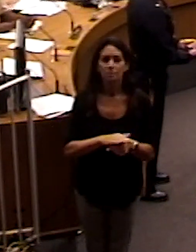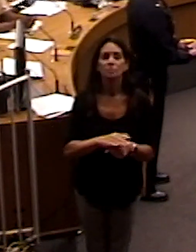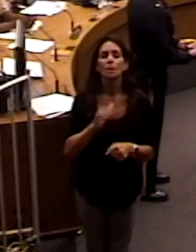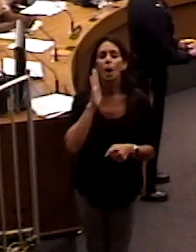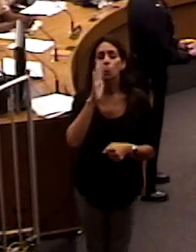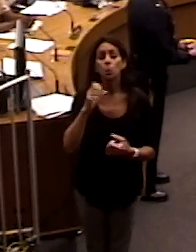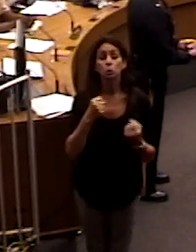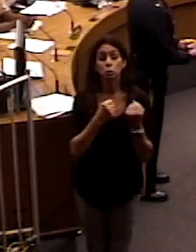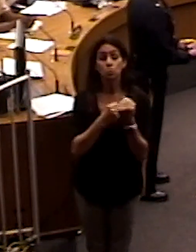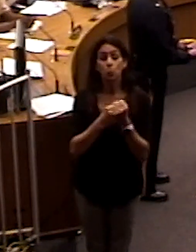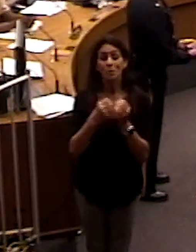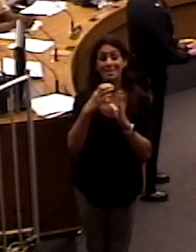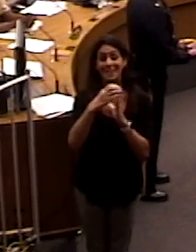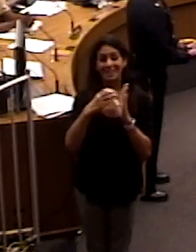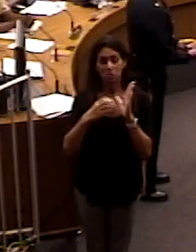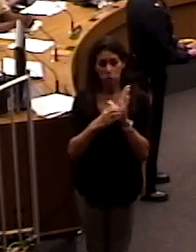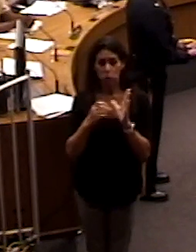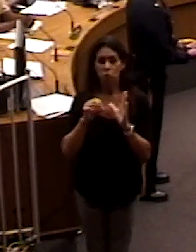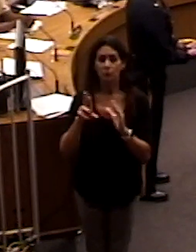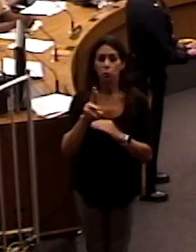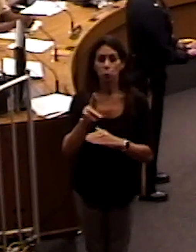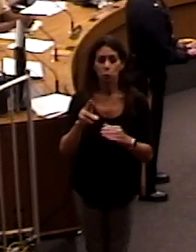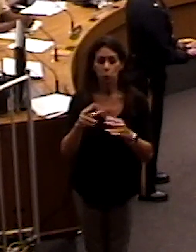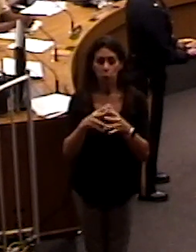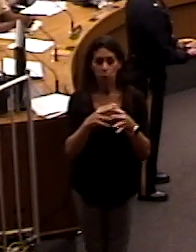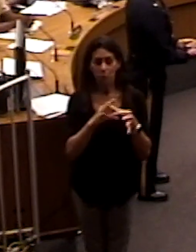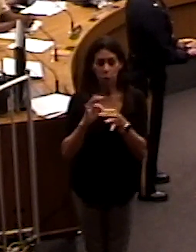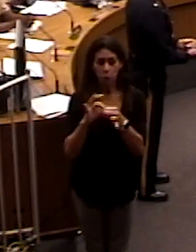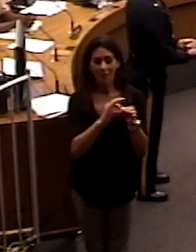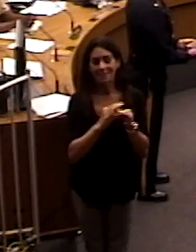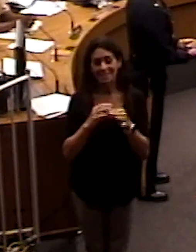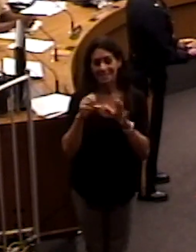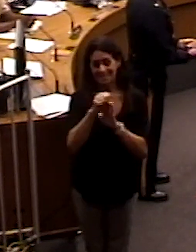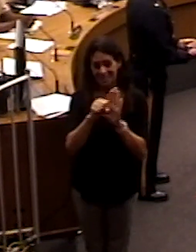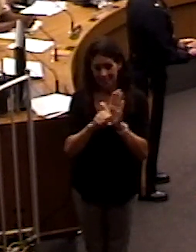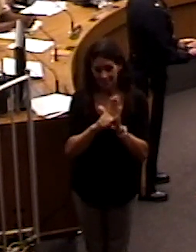support the Constitution of the United States. That I will support the Constitution